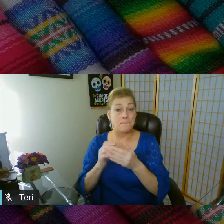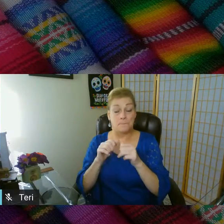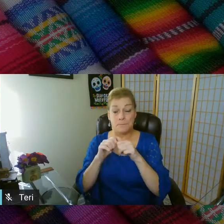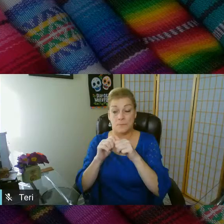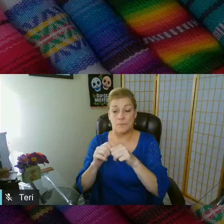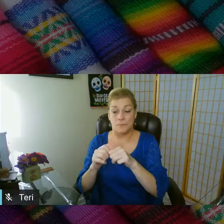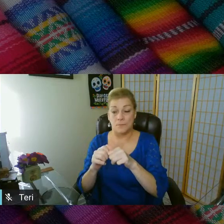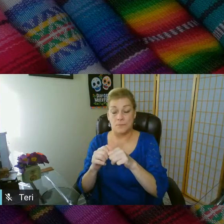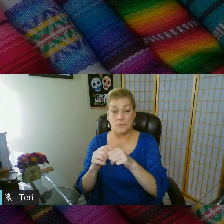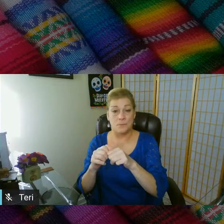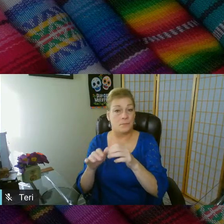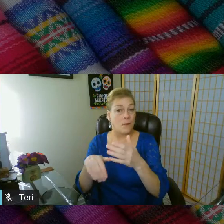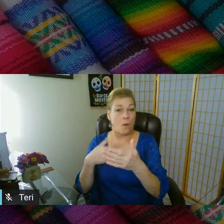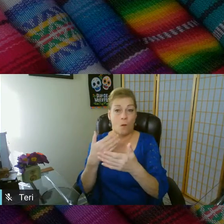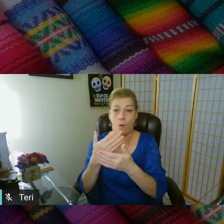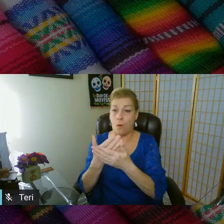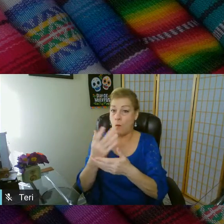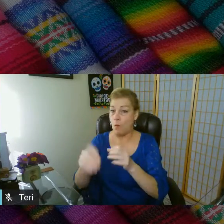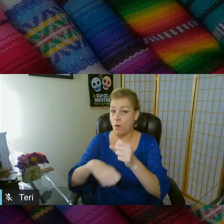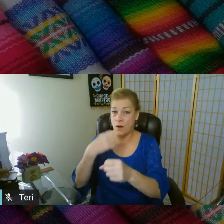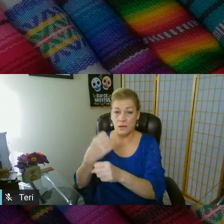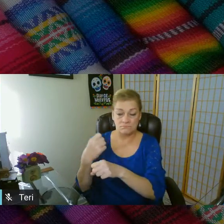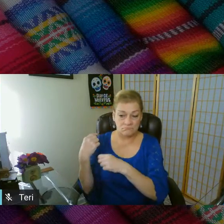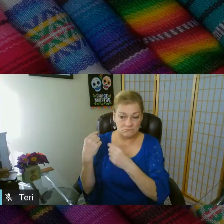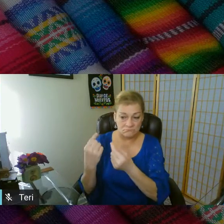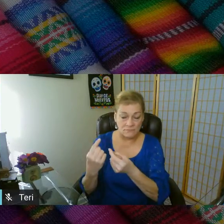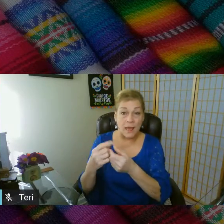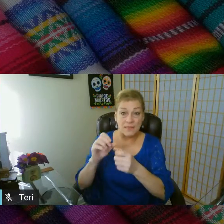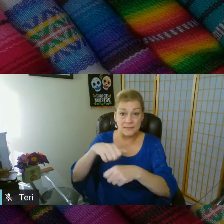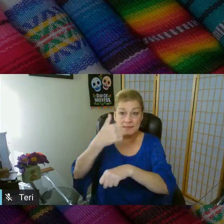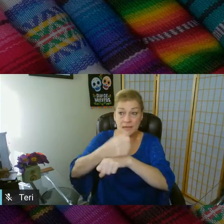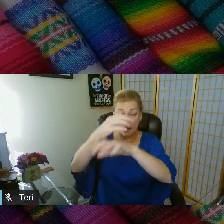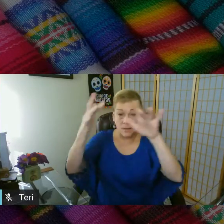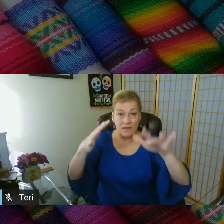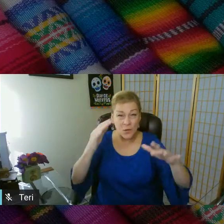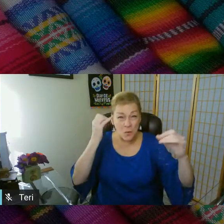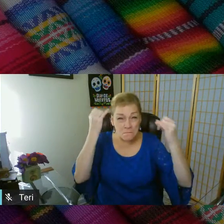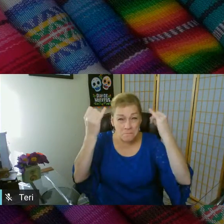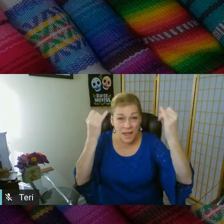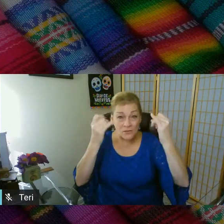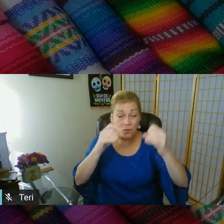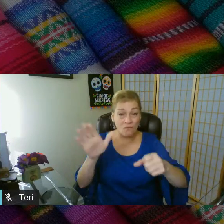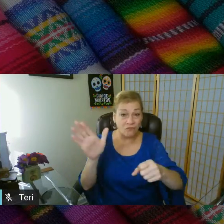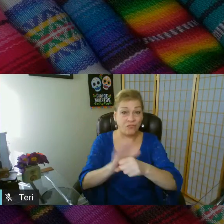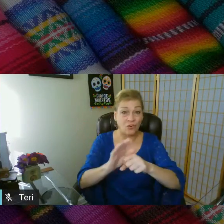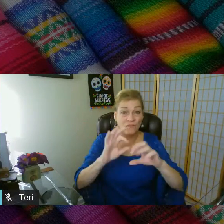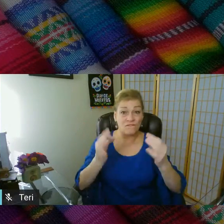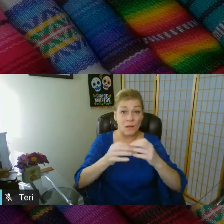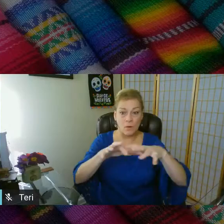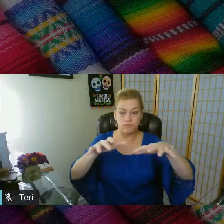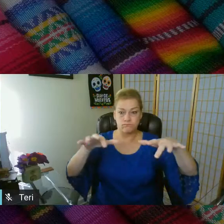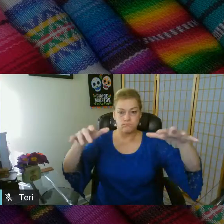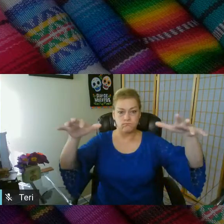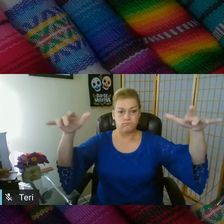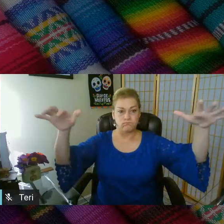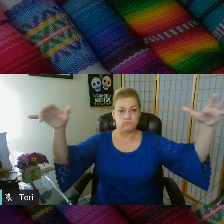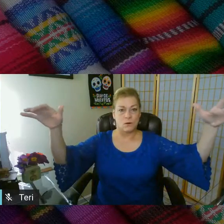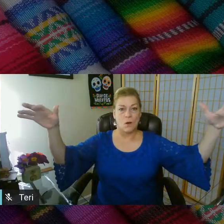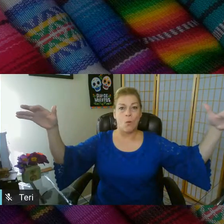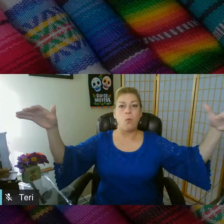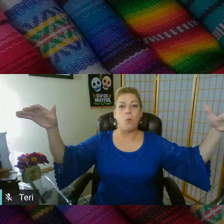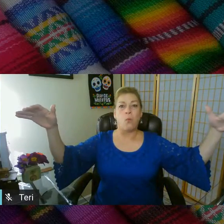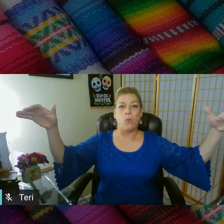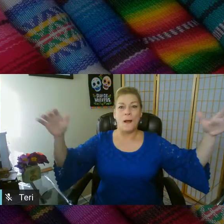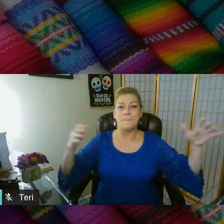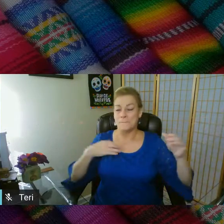and then just maybe put the full thing up. Because you could imagine if you're going to do one for your whole family, that it would be very big, much bigger than the one I have